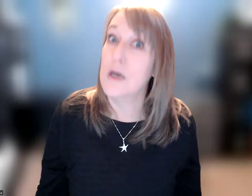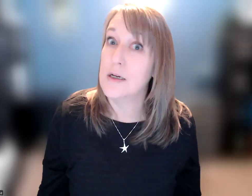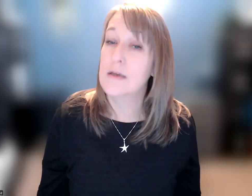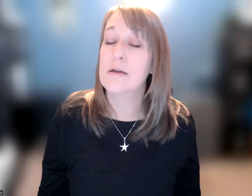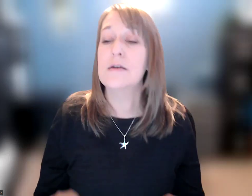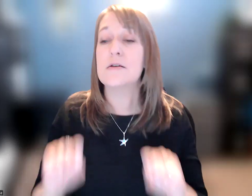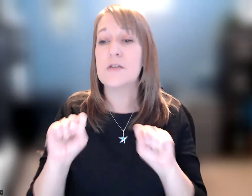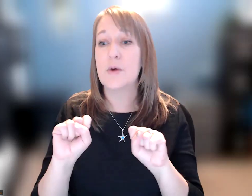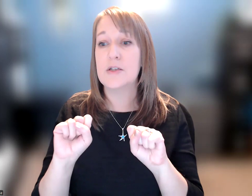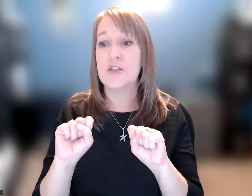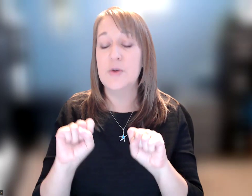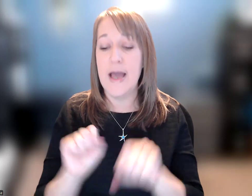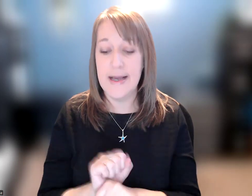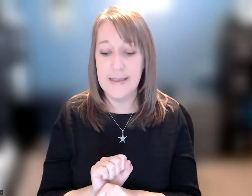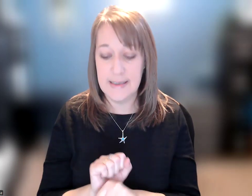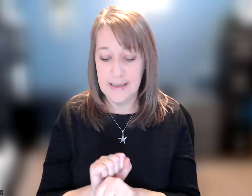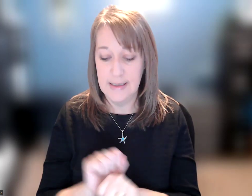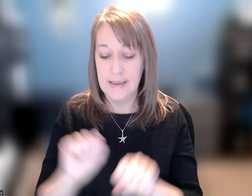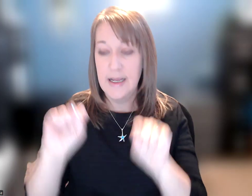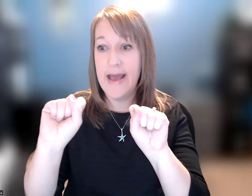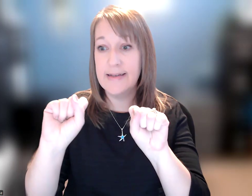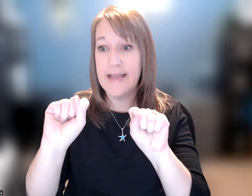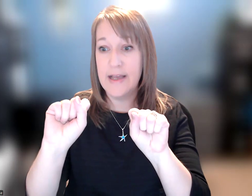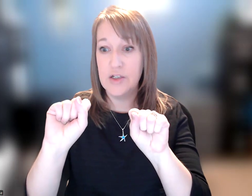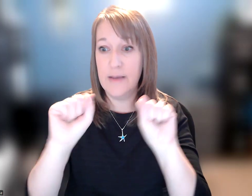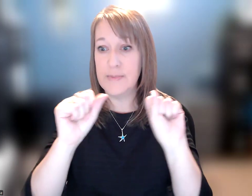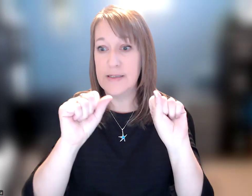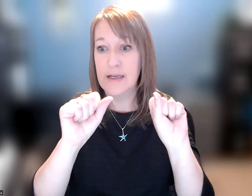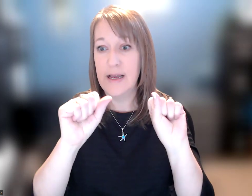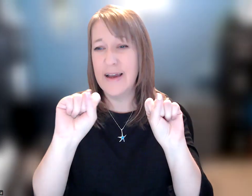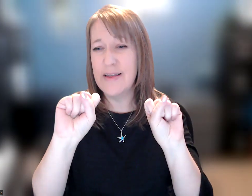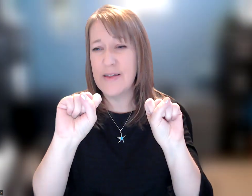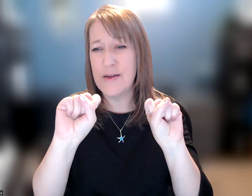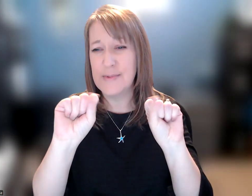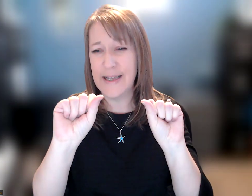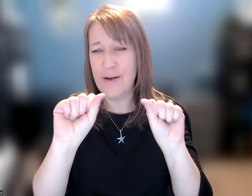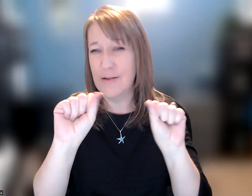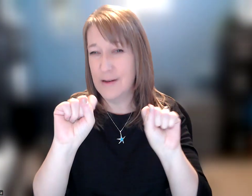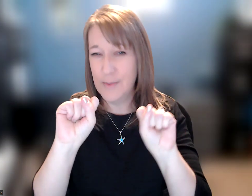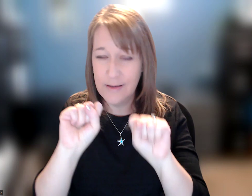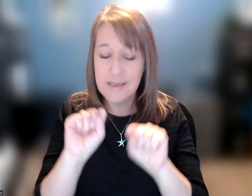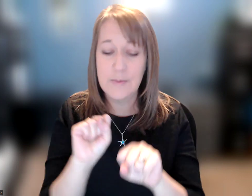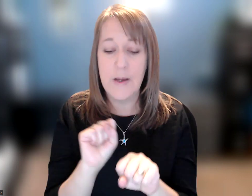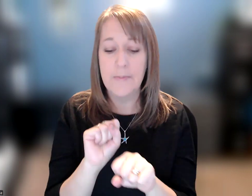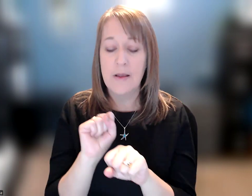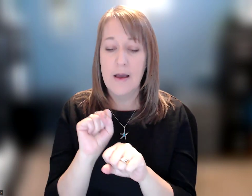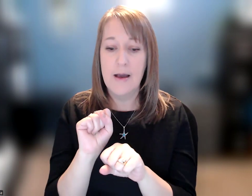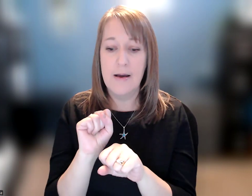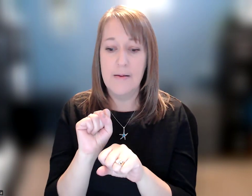work. So you want two S hand shapes, and kind of the thumbs stick out a little bit on this, but